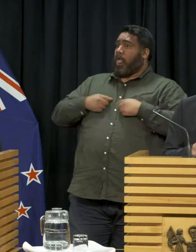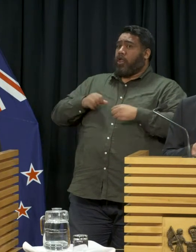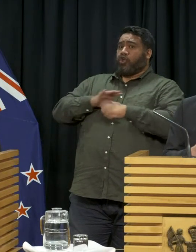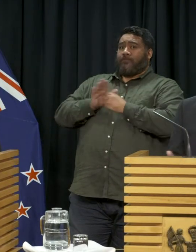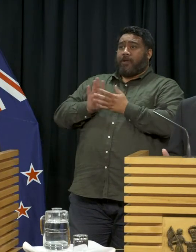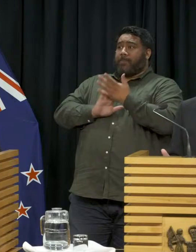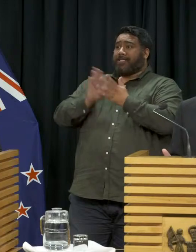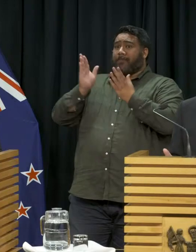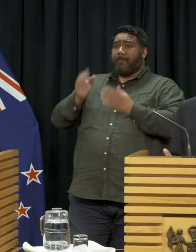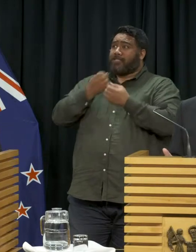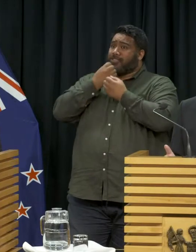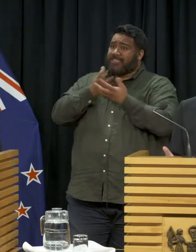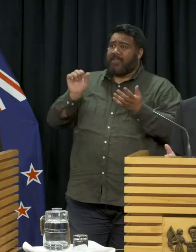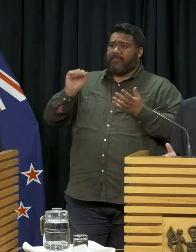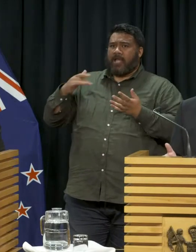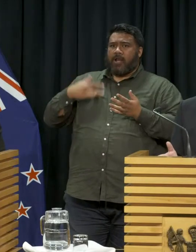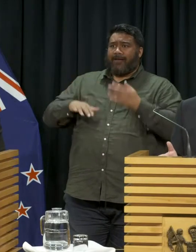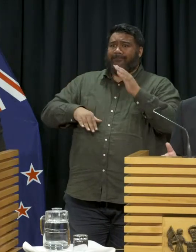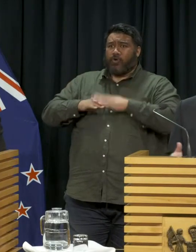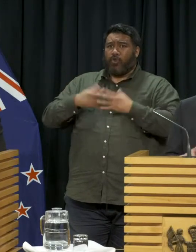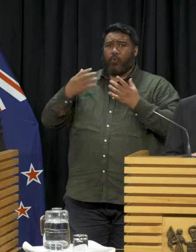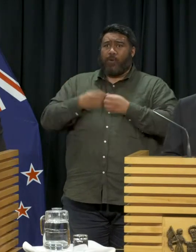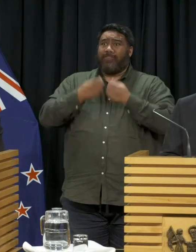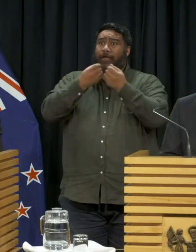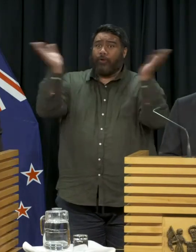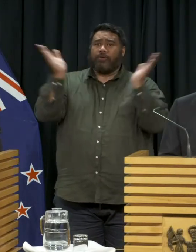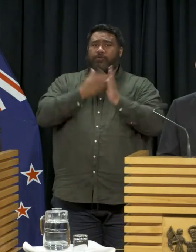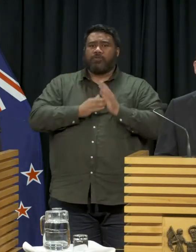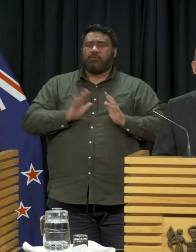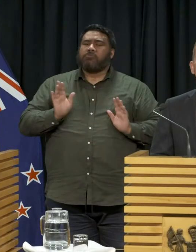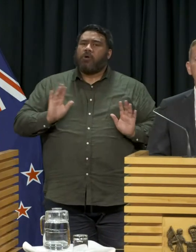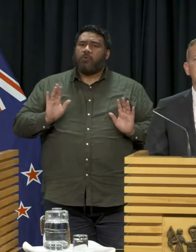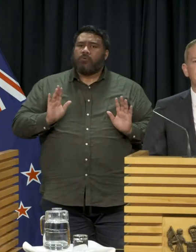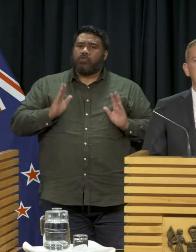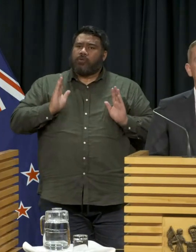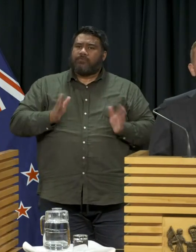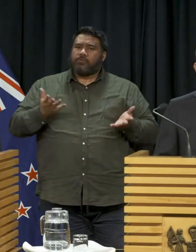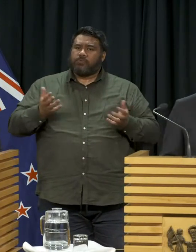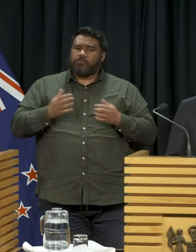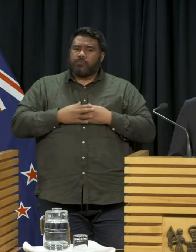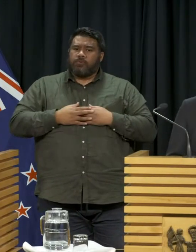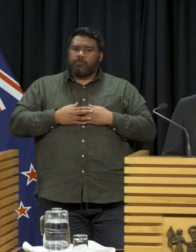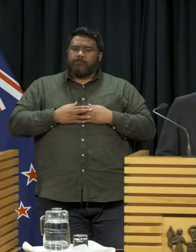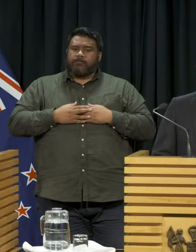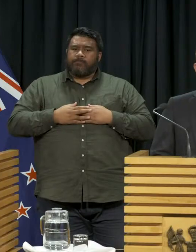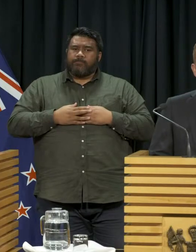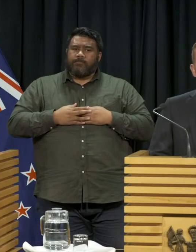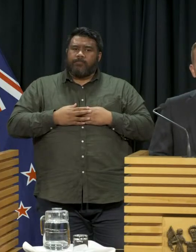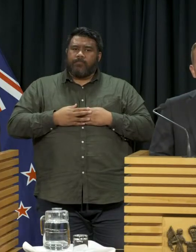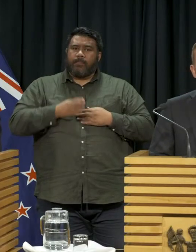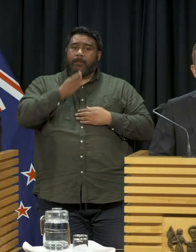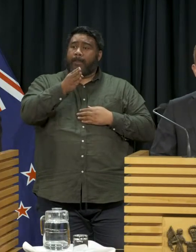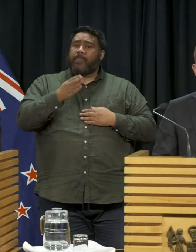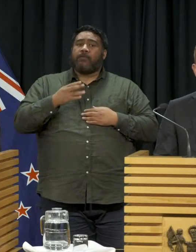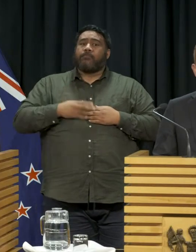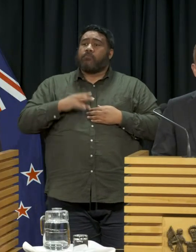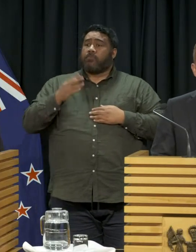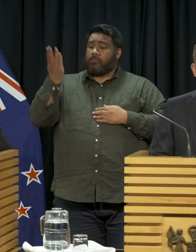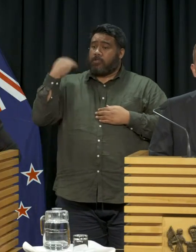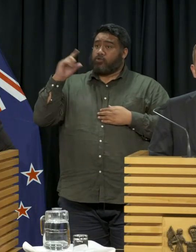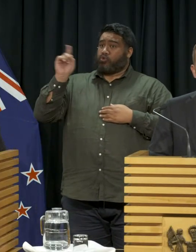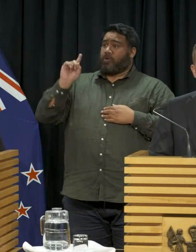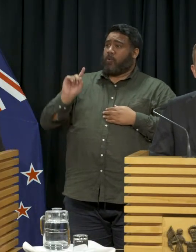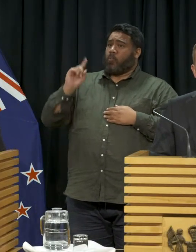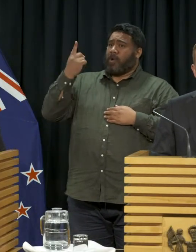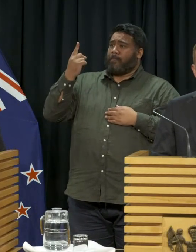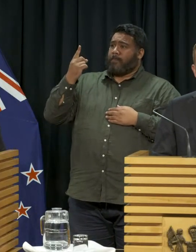has to share every detail of their life with the New Zealand public. Yes. At 1 p.m, the Director General said he